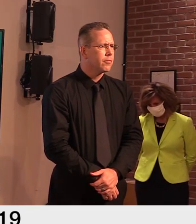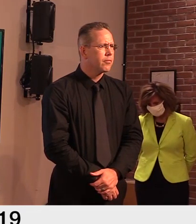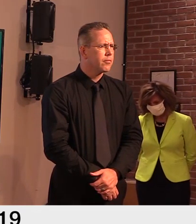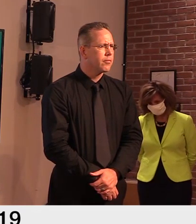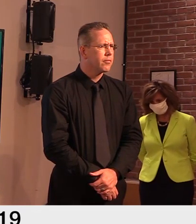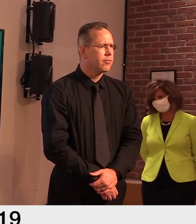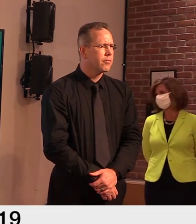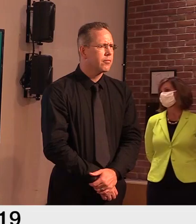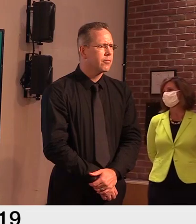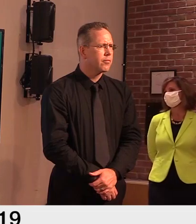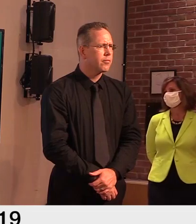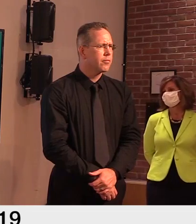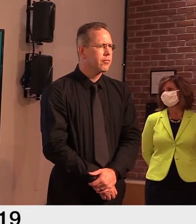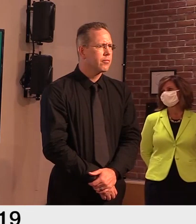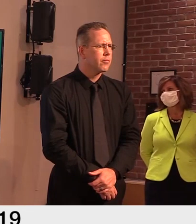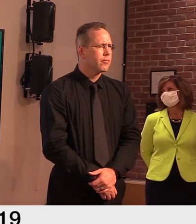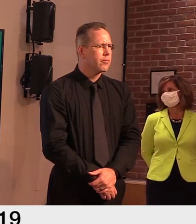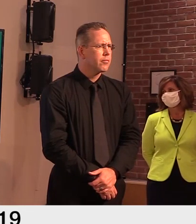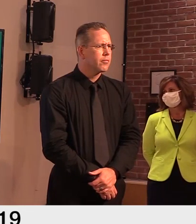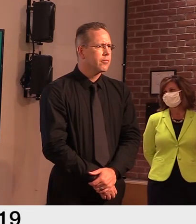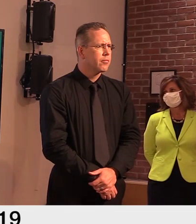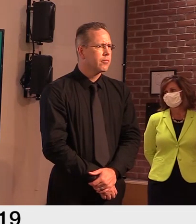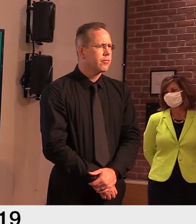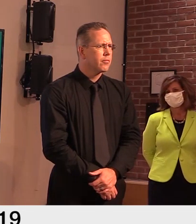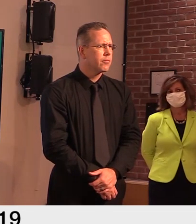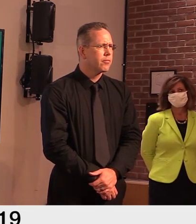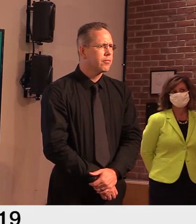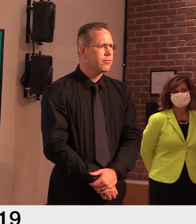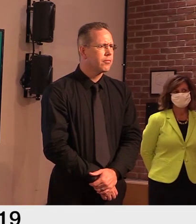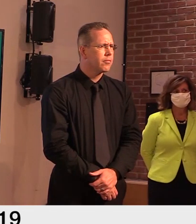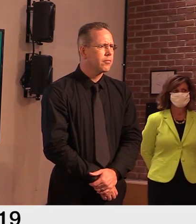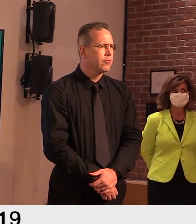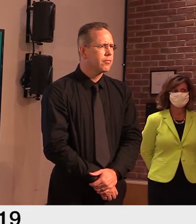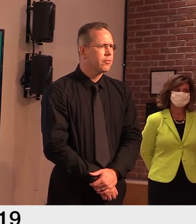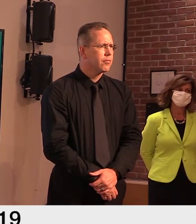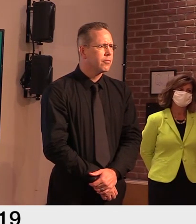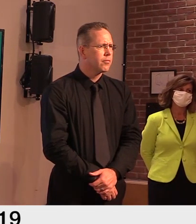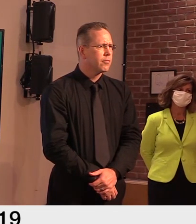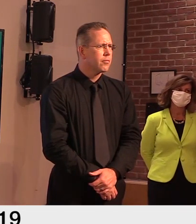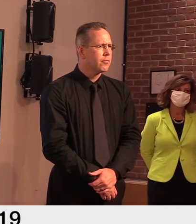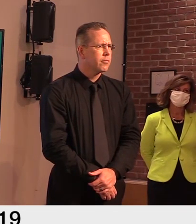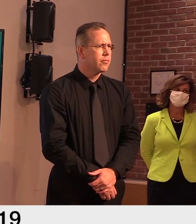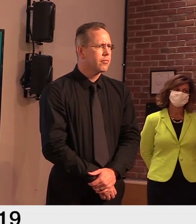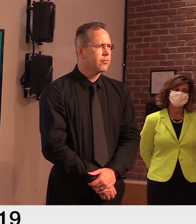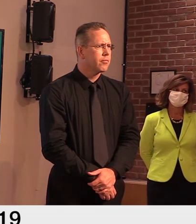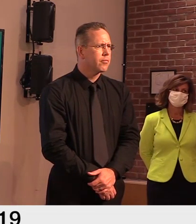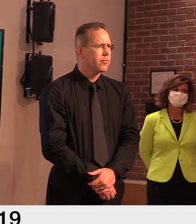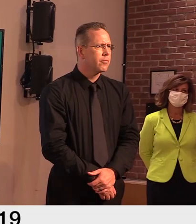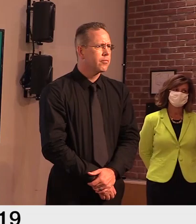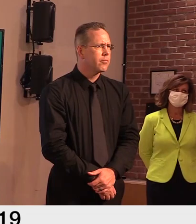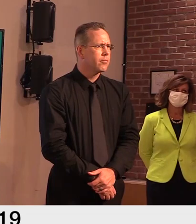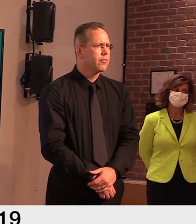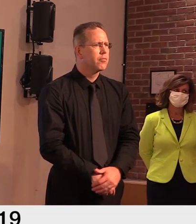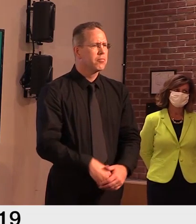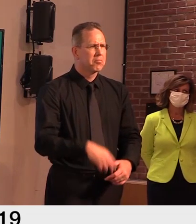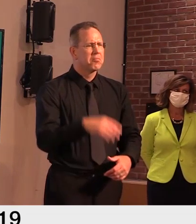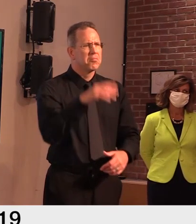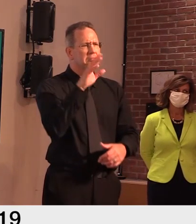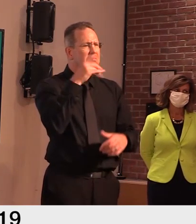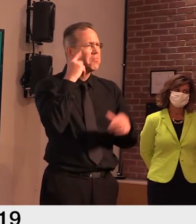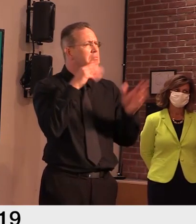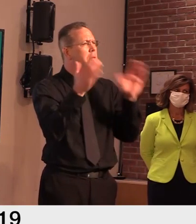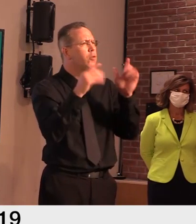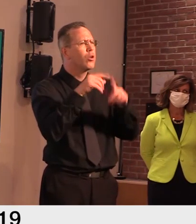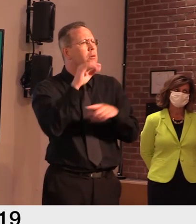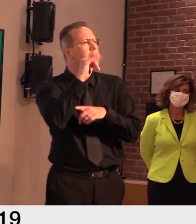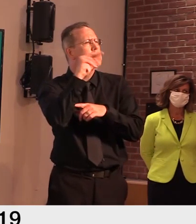had 17 misconduct complaints that apparently the public could be told about. State